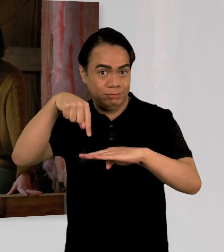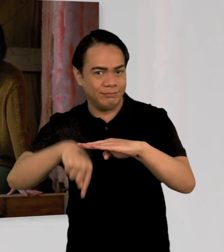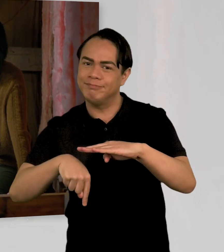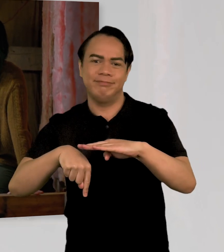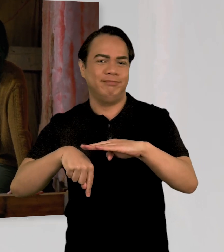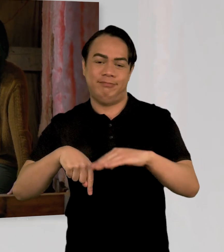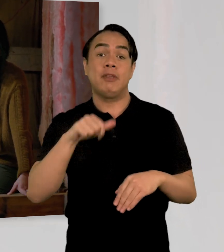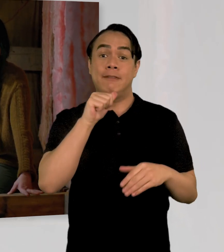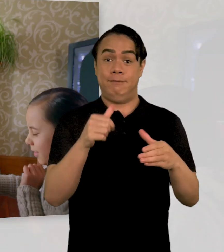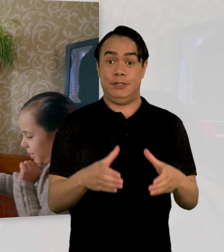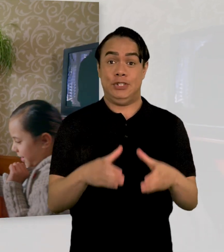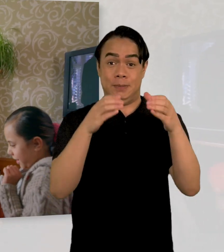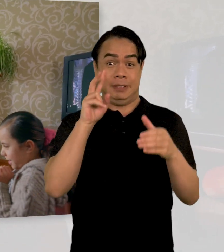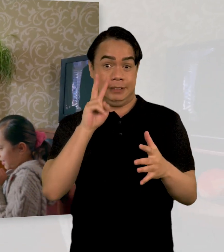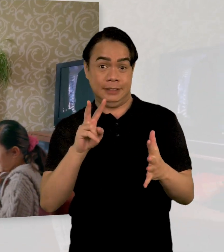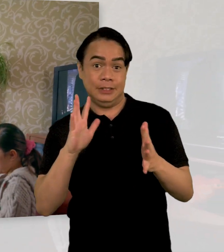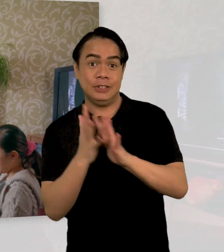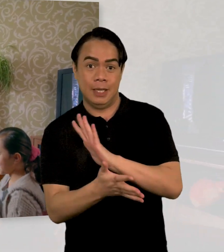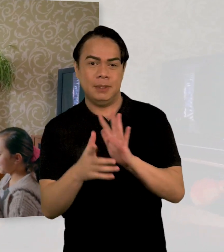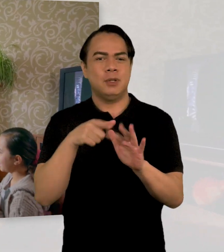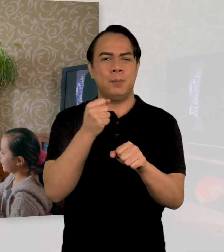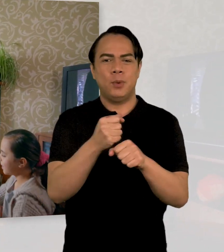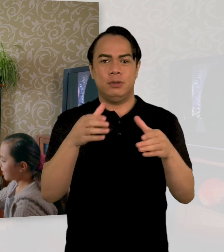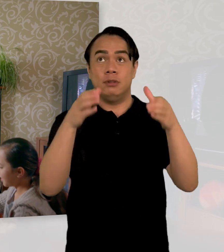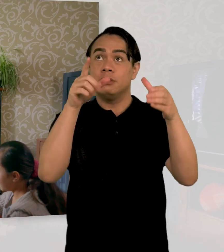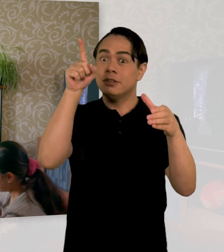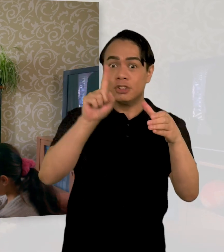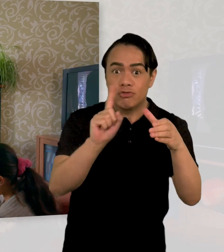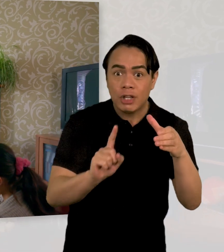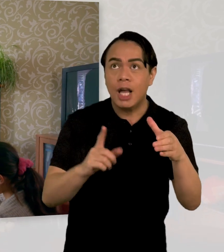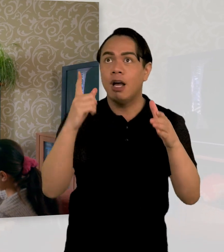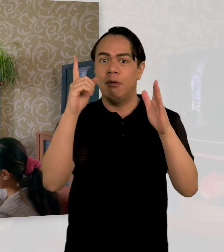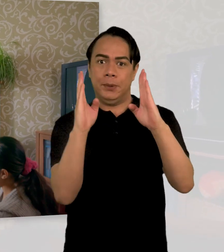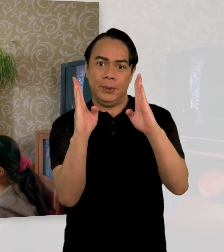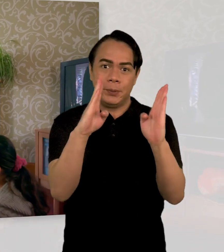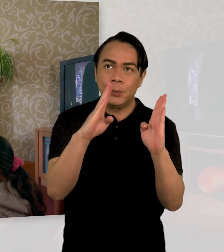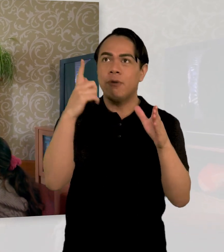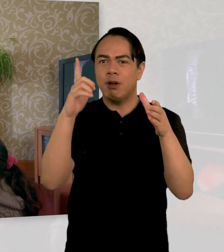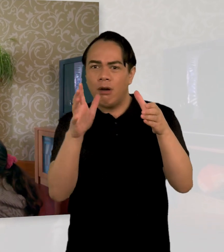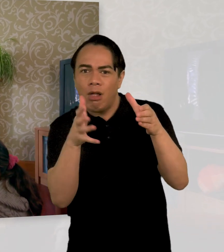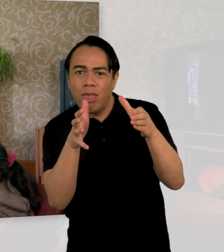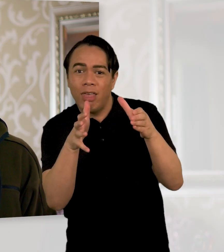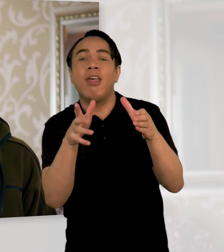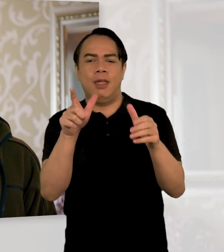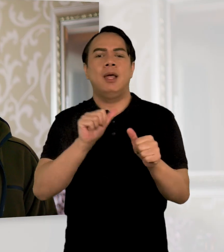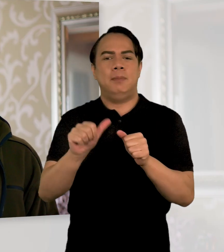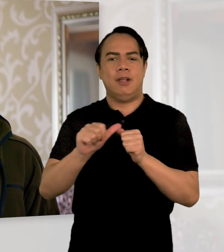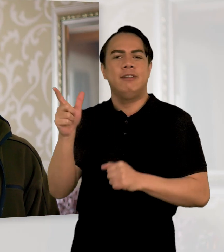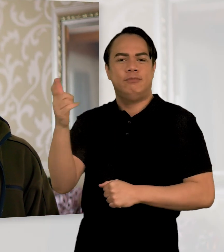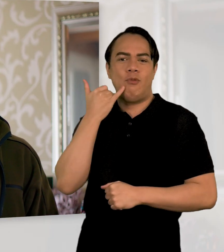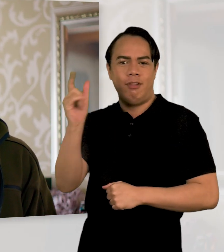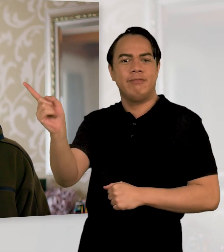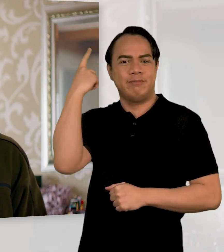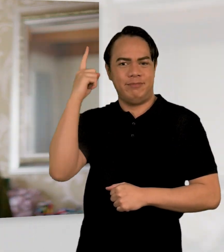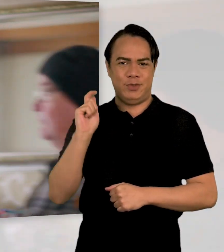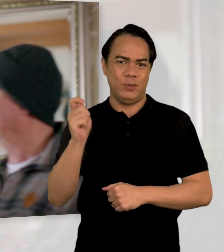concrete ending up down there. If your chimney is showing any signs of damage, like cracking, leaning, or loose masonry, use this